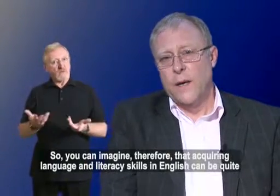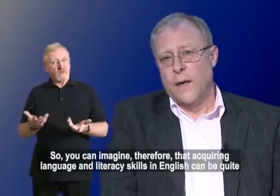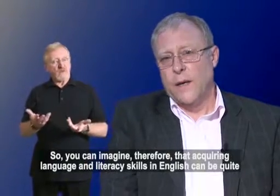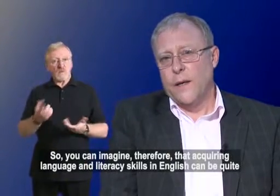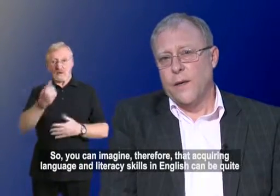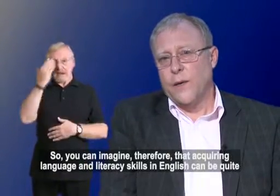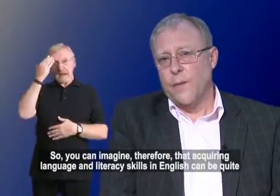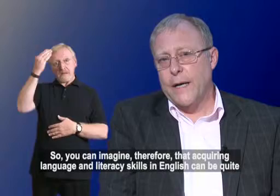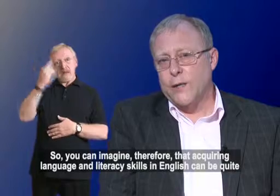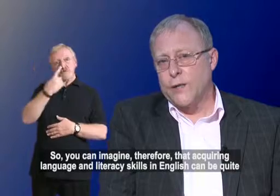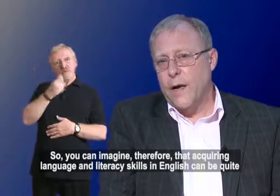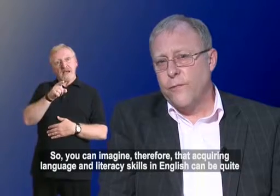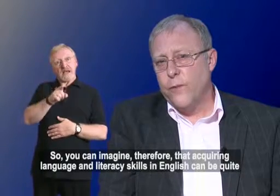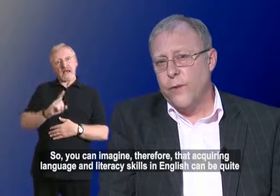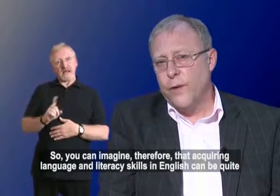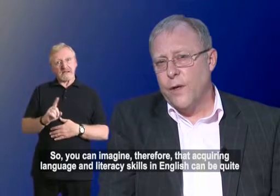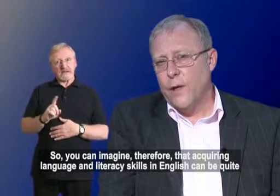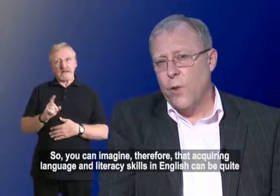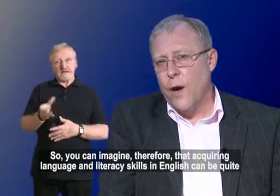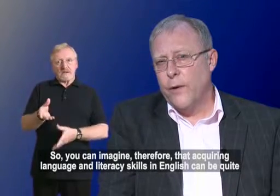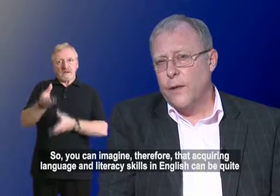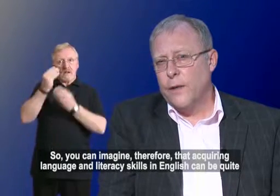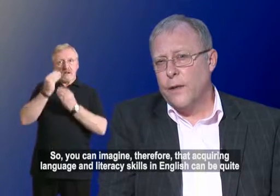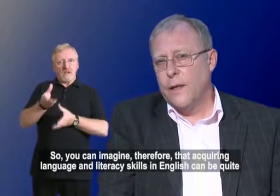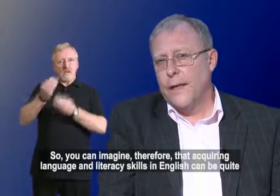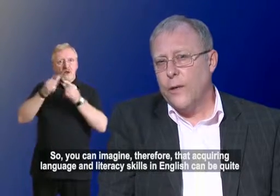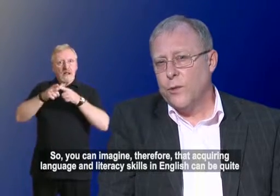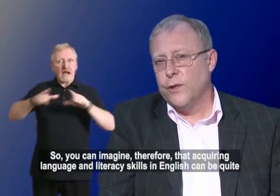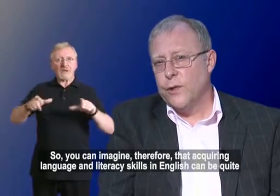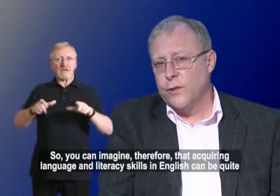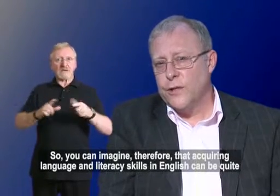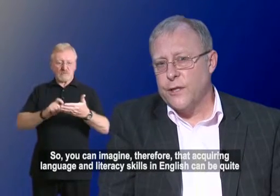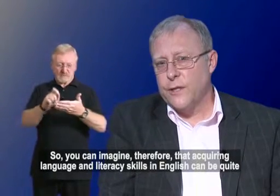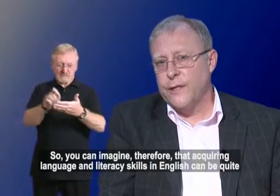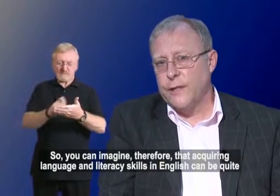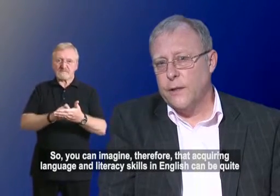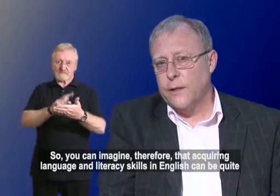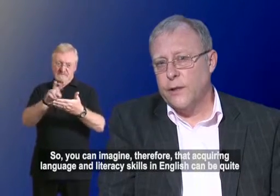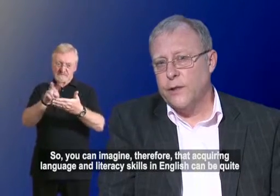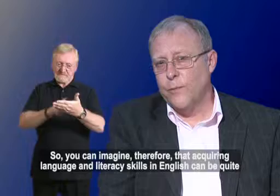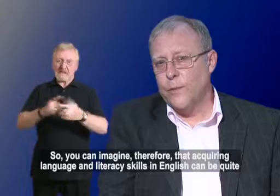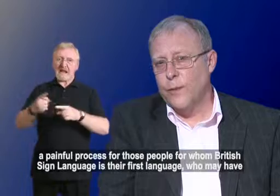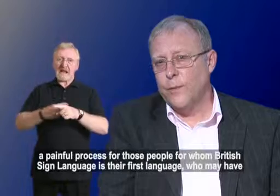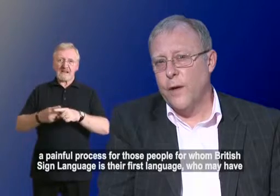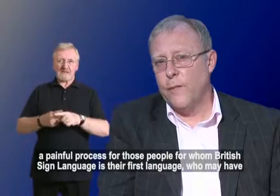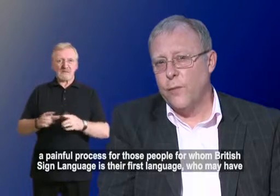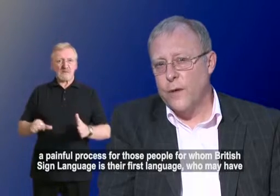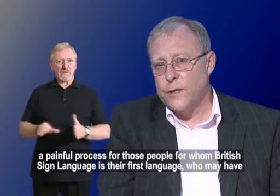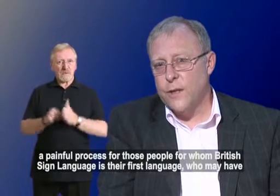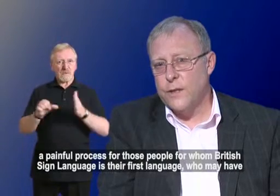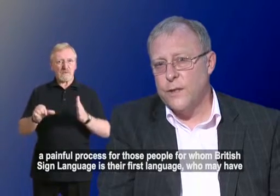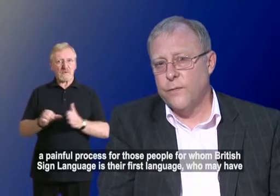So you can imagine, therefore, that acquiring language and literacy skills in English can be quite a